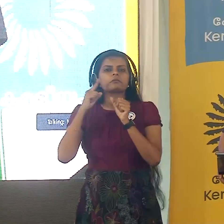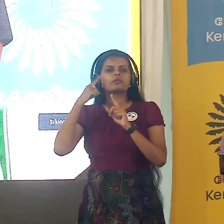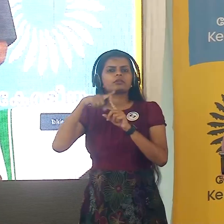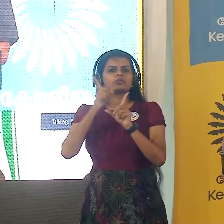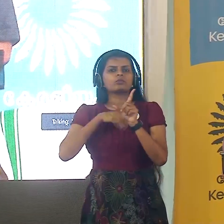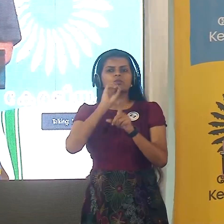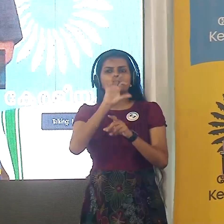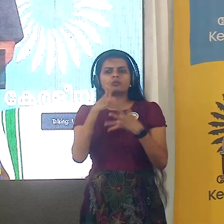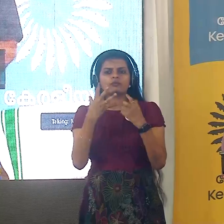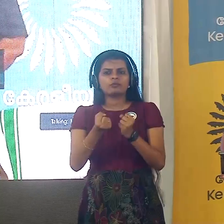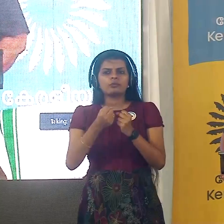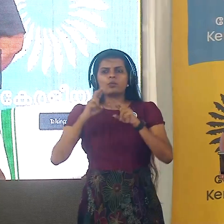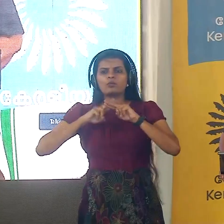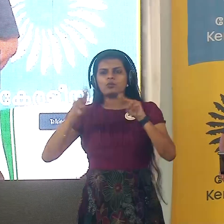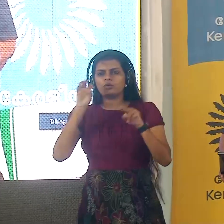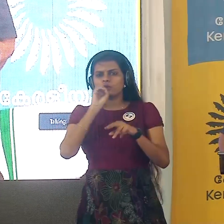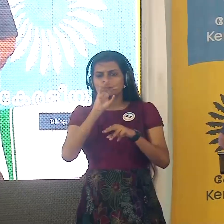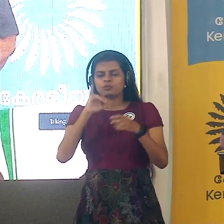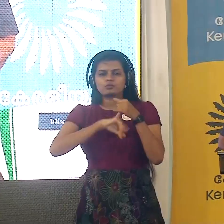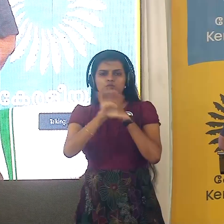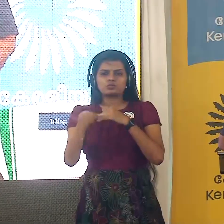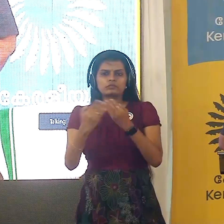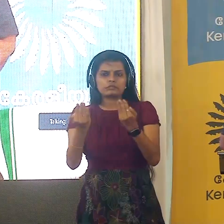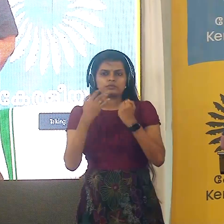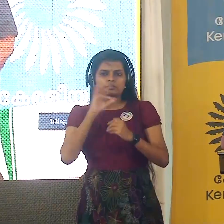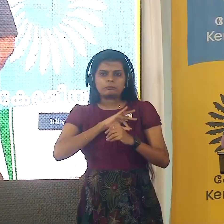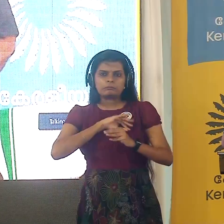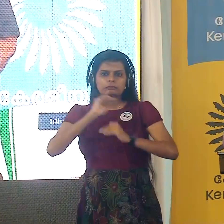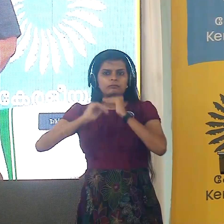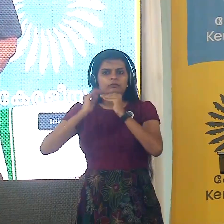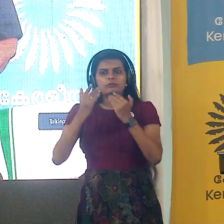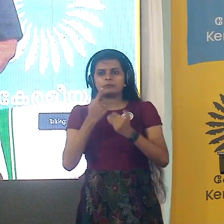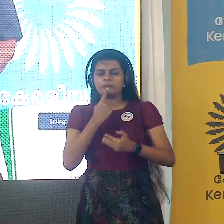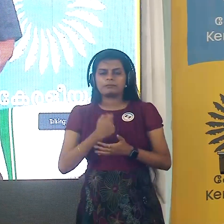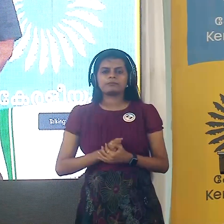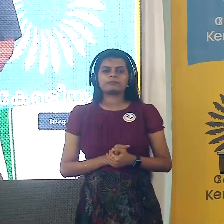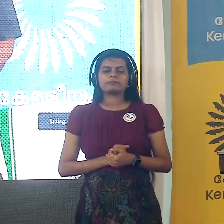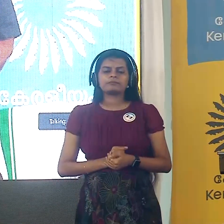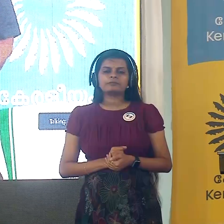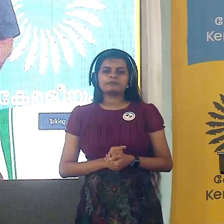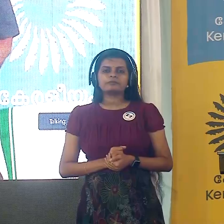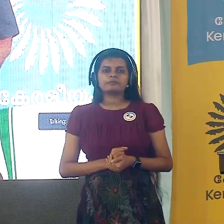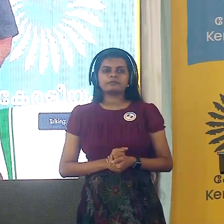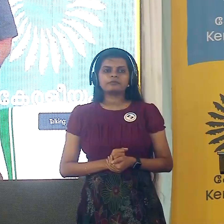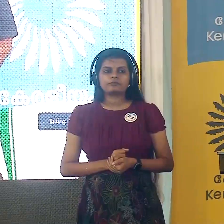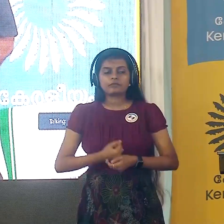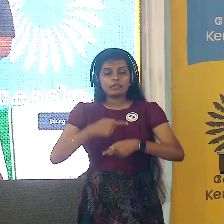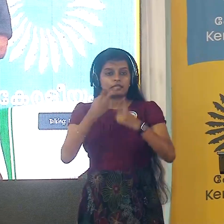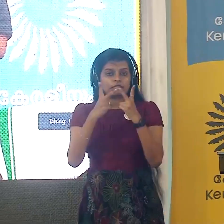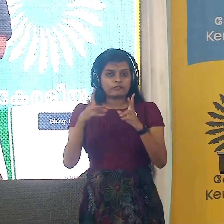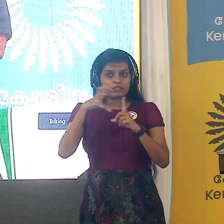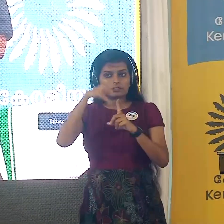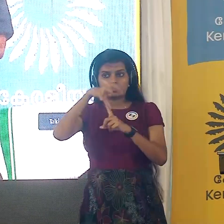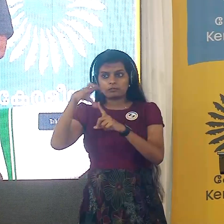are sources of information on all the social security benefits to which a worker is entitled, and different sectors